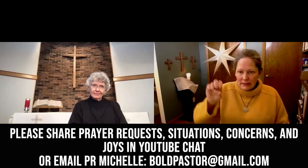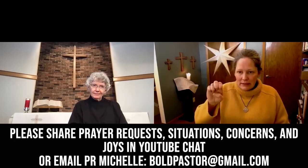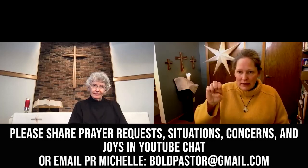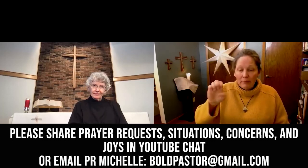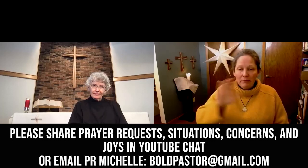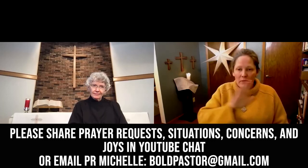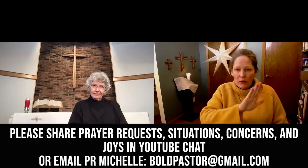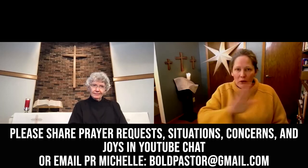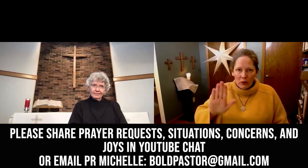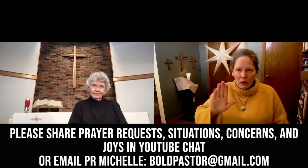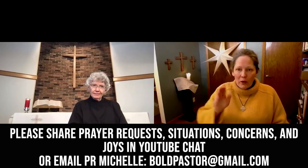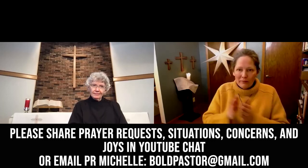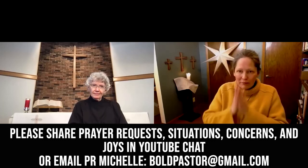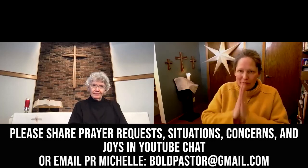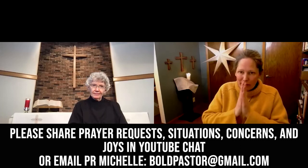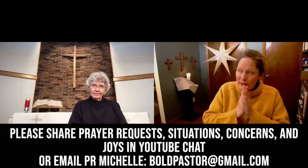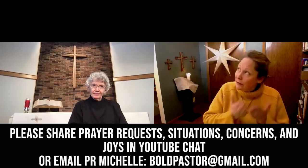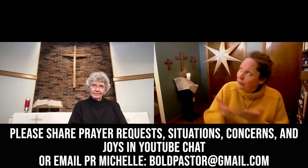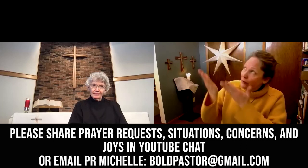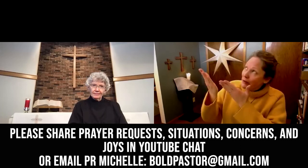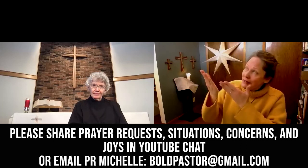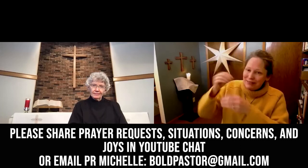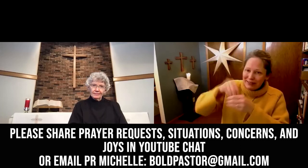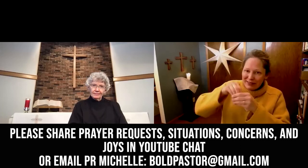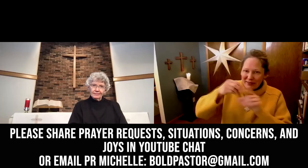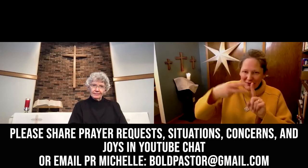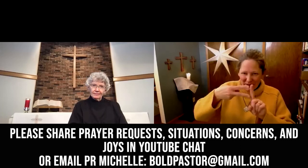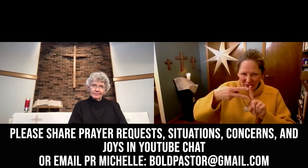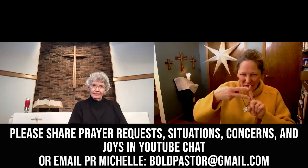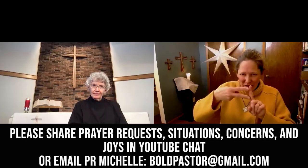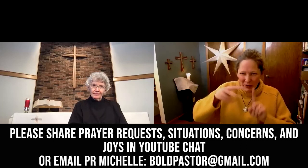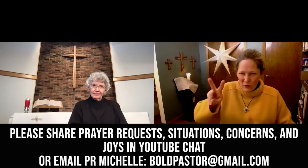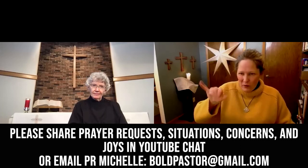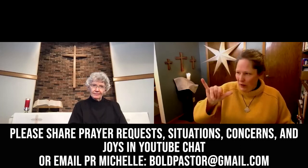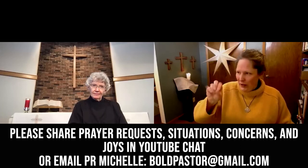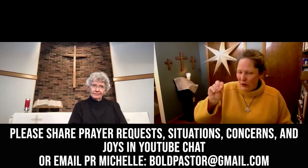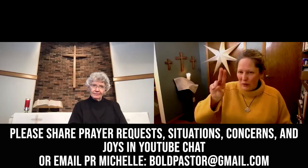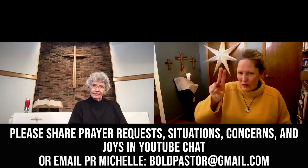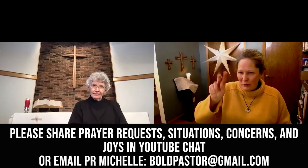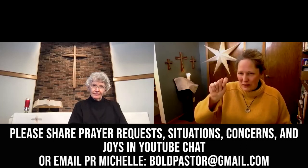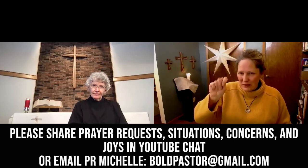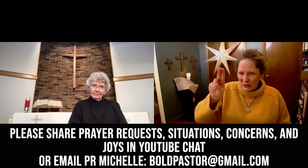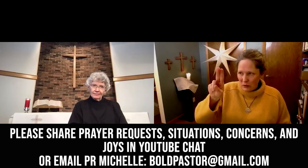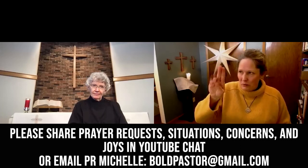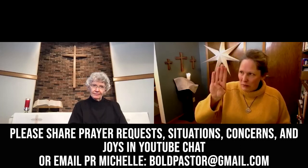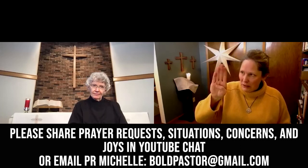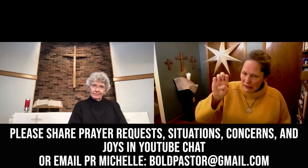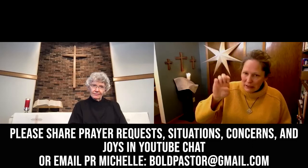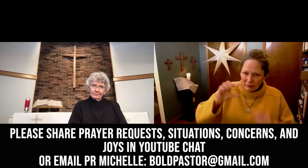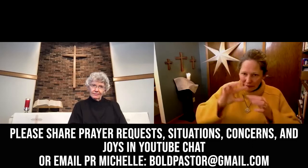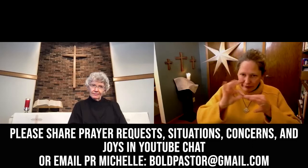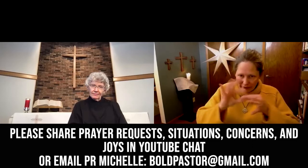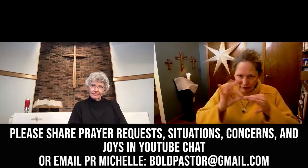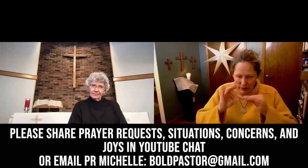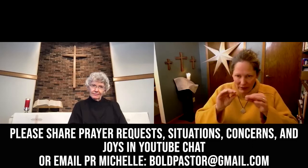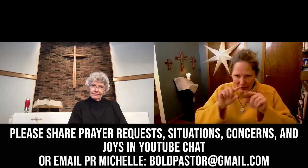Now we invite you to type in your prayer requests into the YouTube chat box or the comment